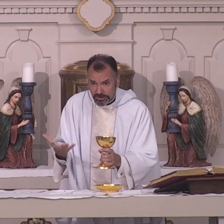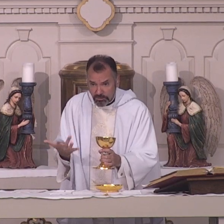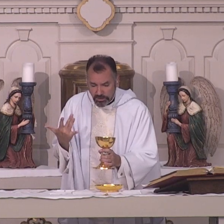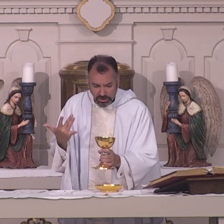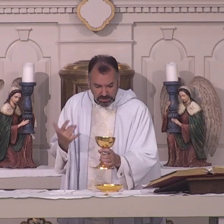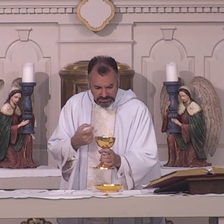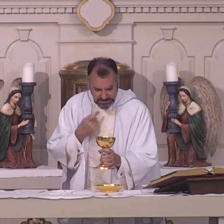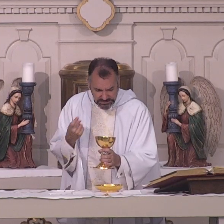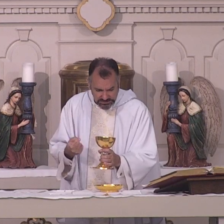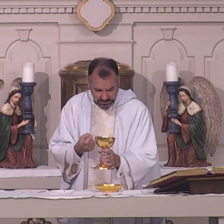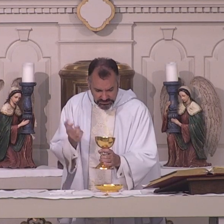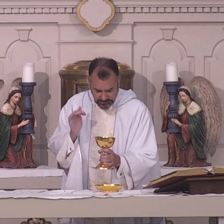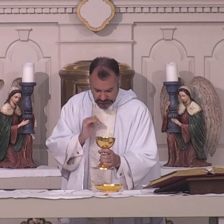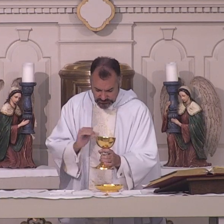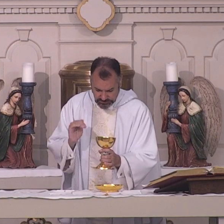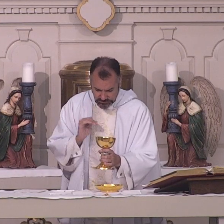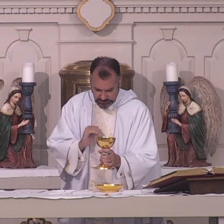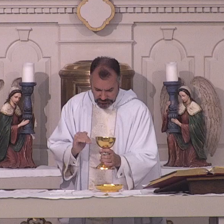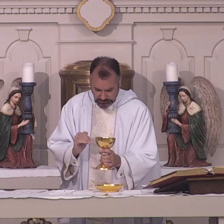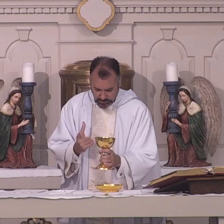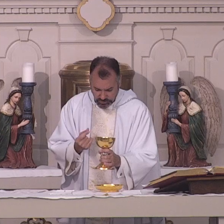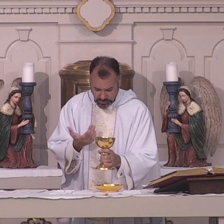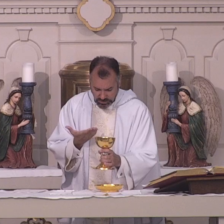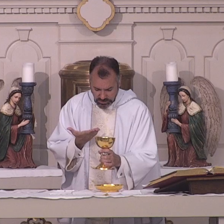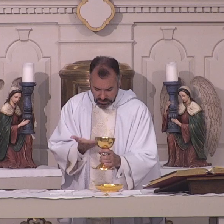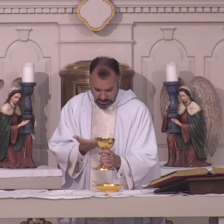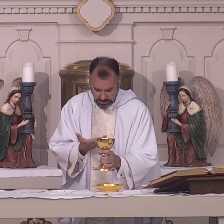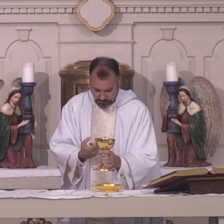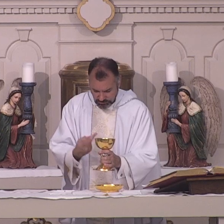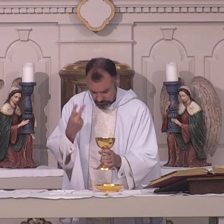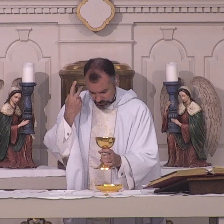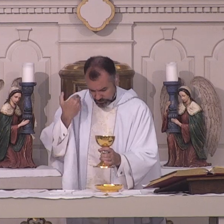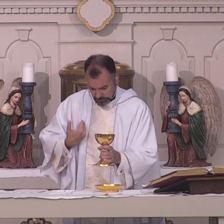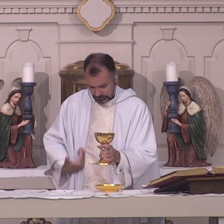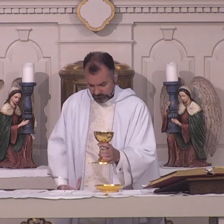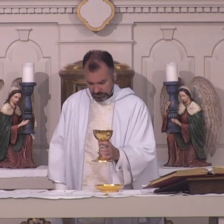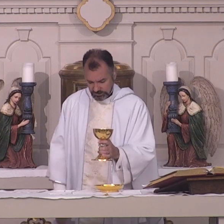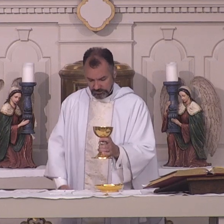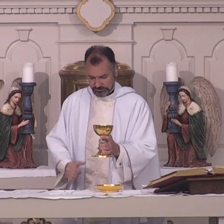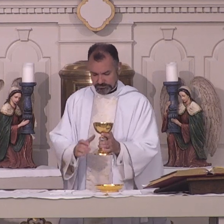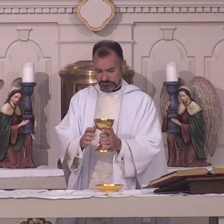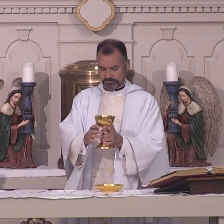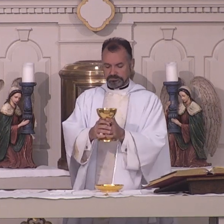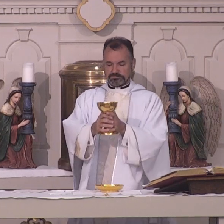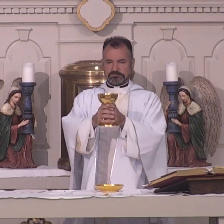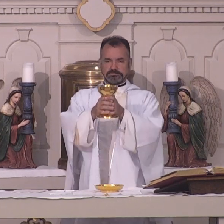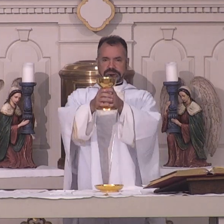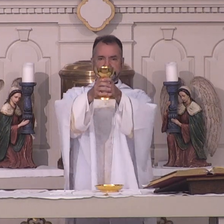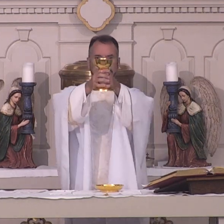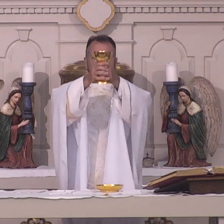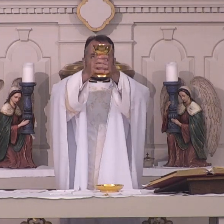be poured out for you and for many for the forgiveness of sins. Do this in memory of me."